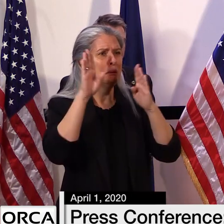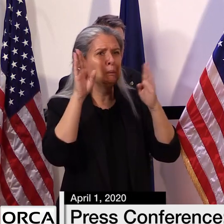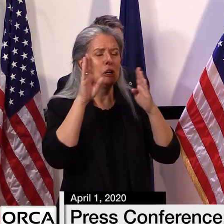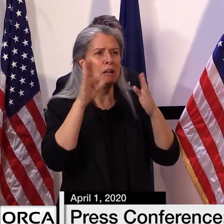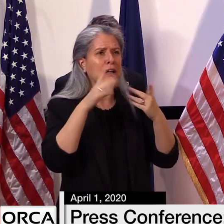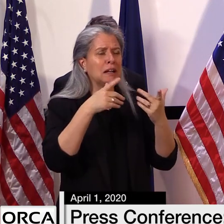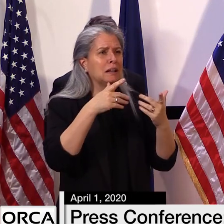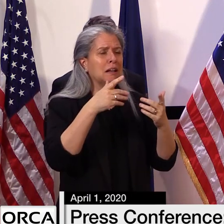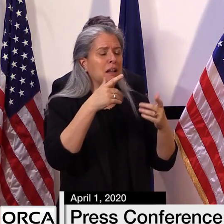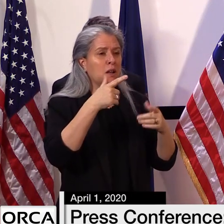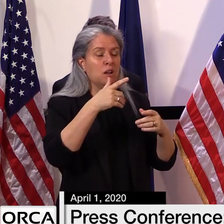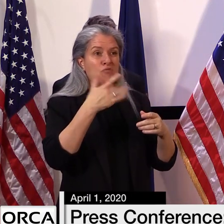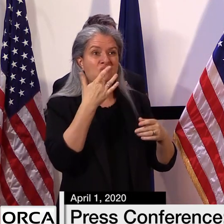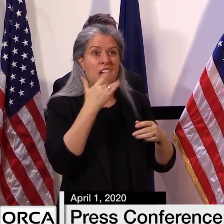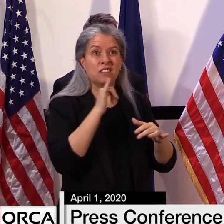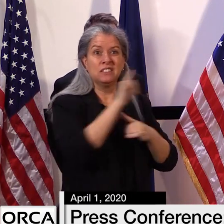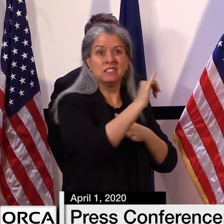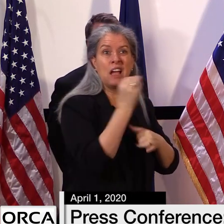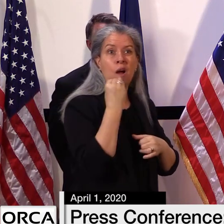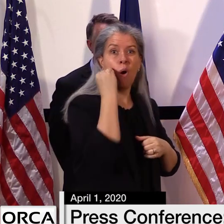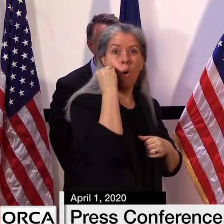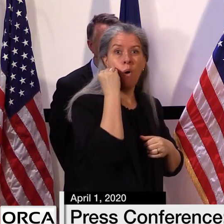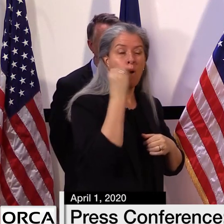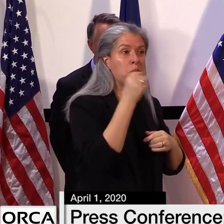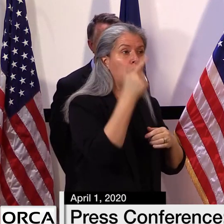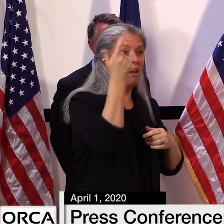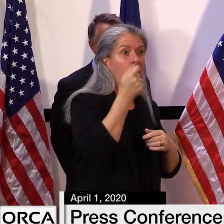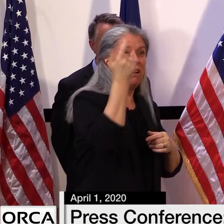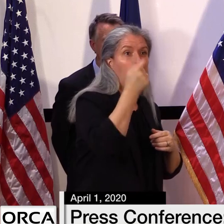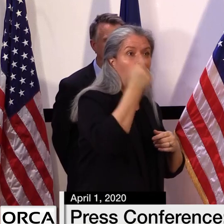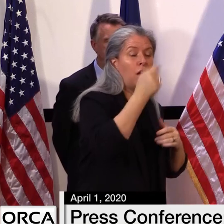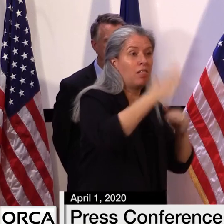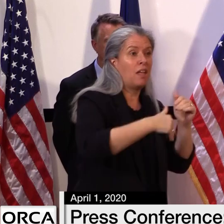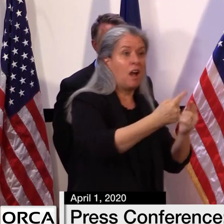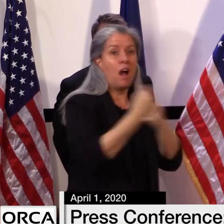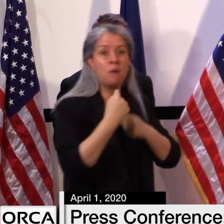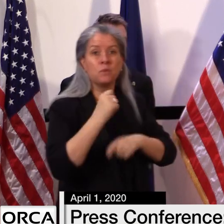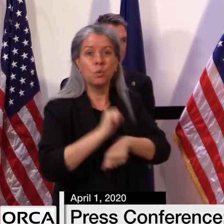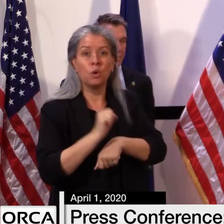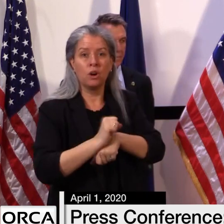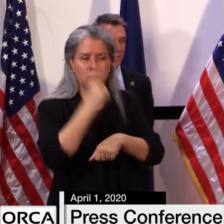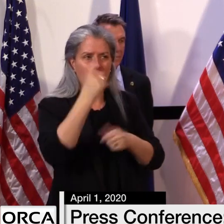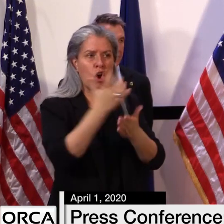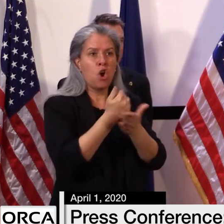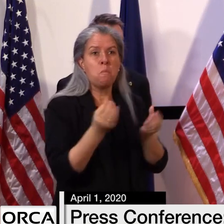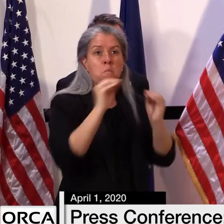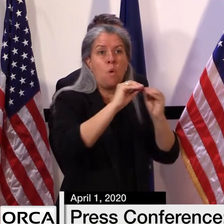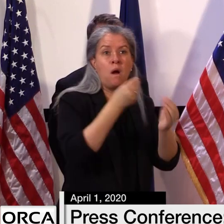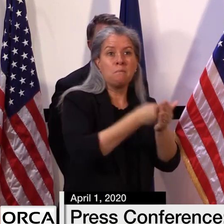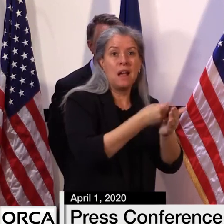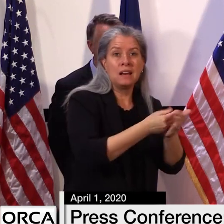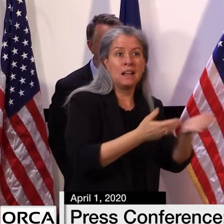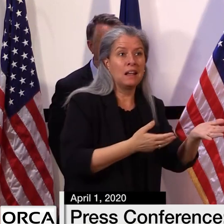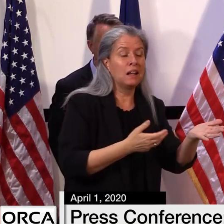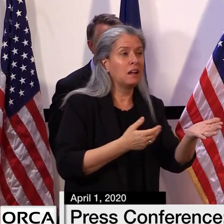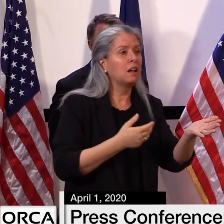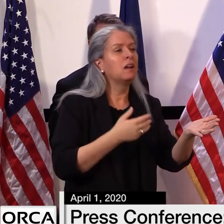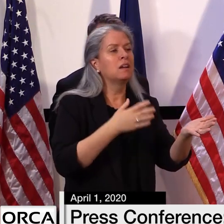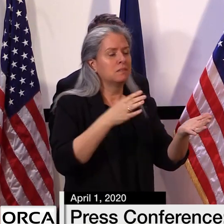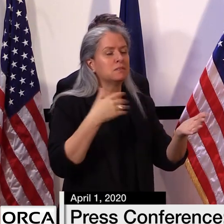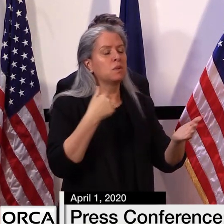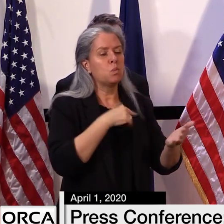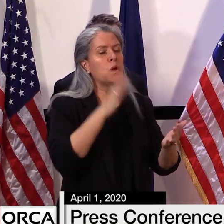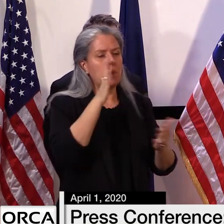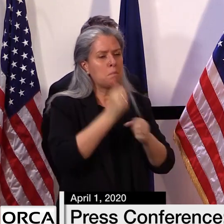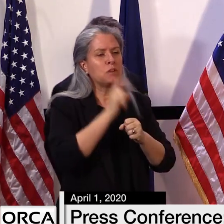think we'll address that when the time comes. The priority right now is making sure those benefits get to those individuals who are in